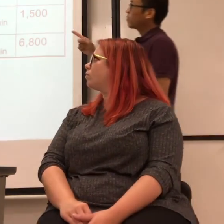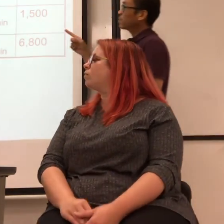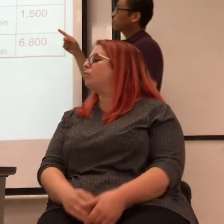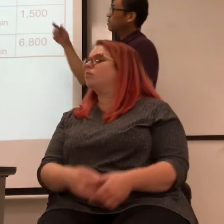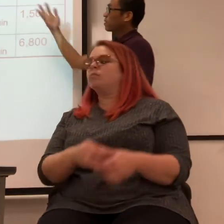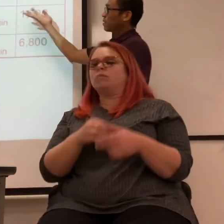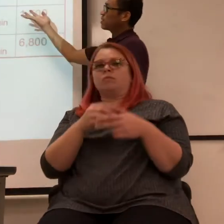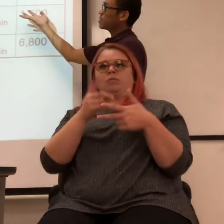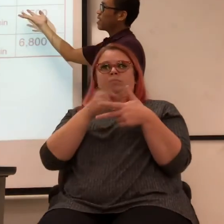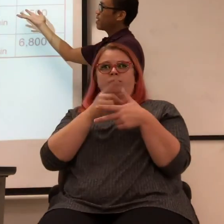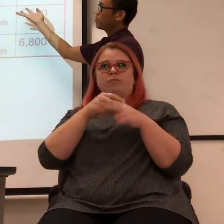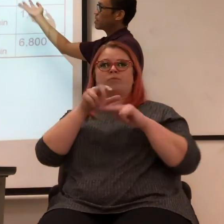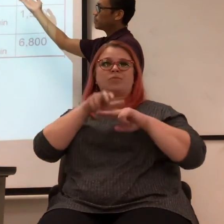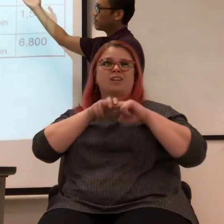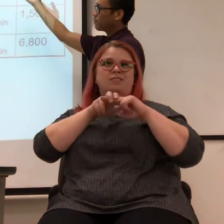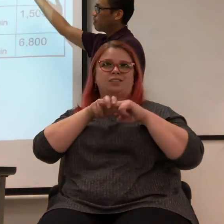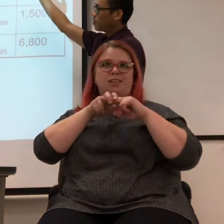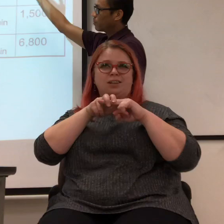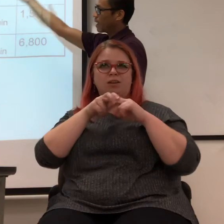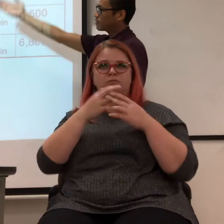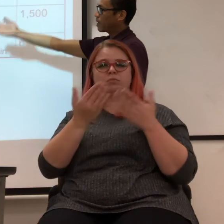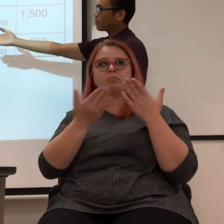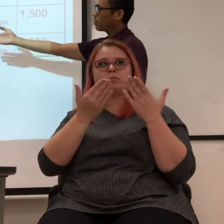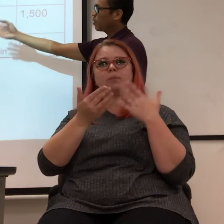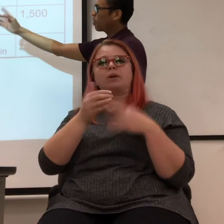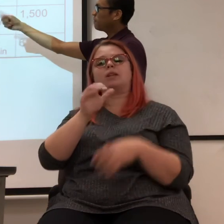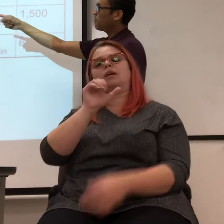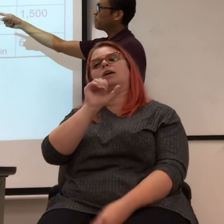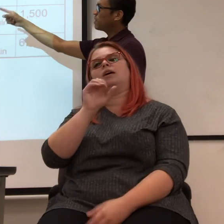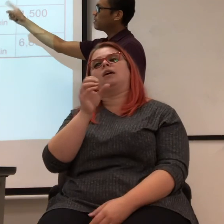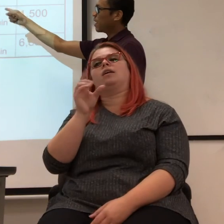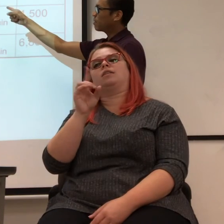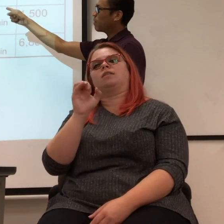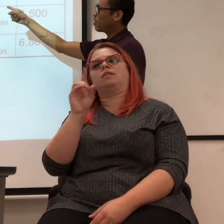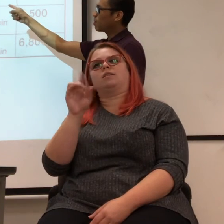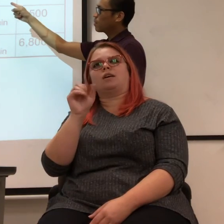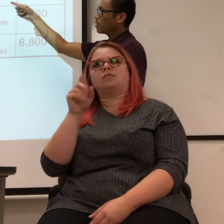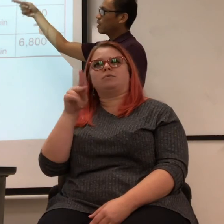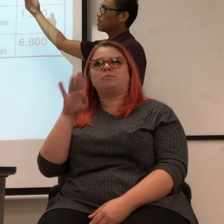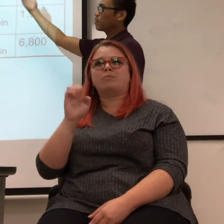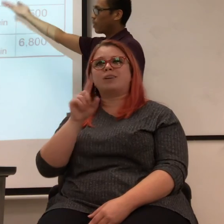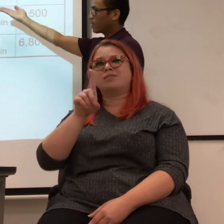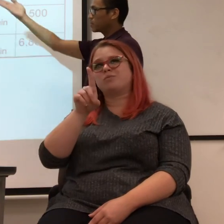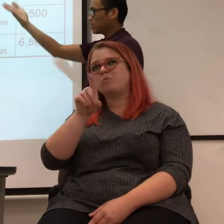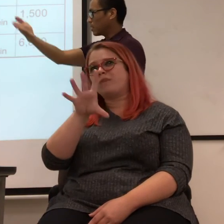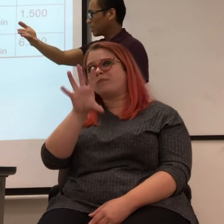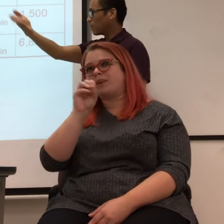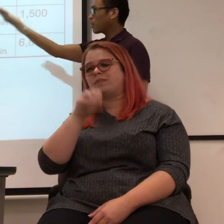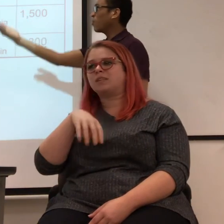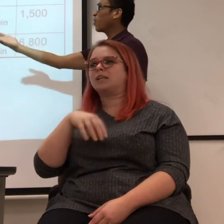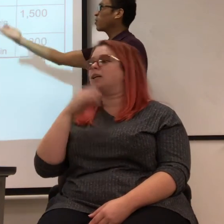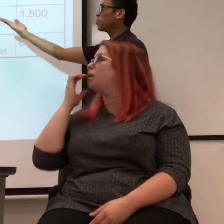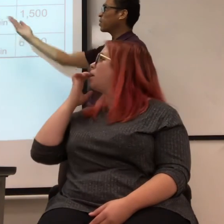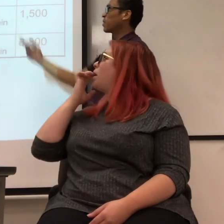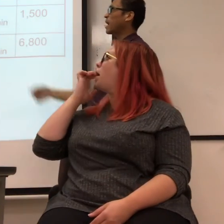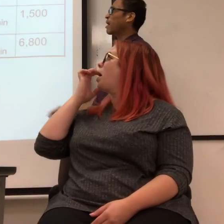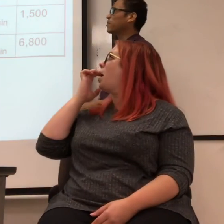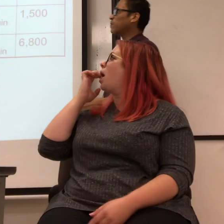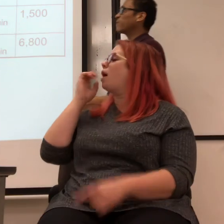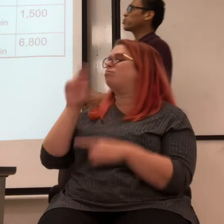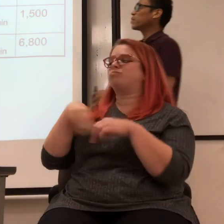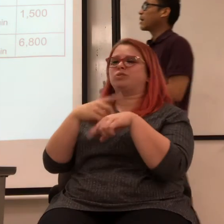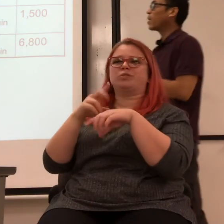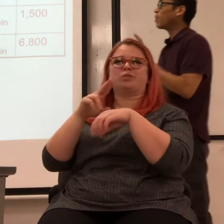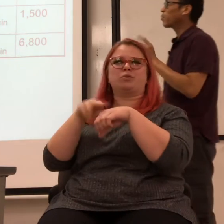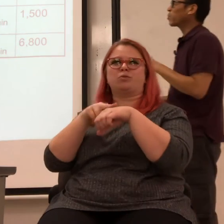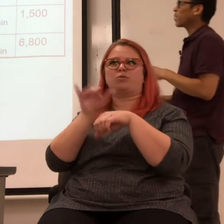Sitting down, let's say dead space volume anatomically 150, tidal volume in the regular sitting down like you are, you breathe in the